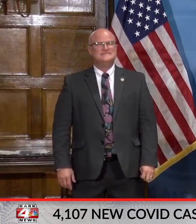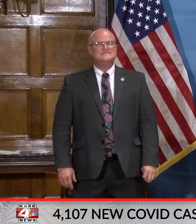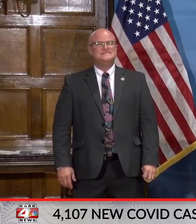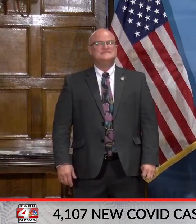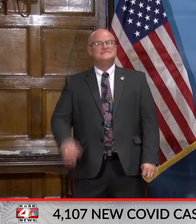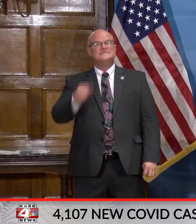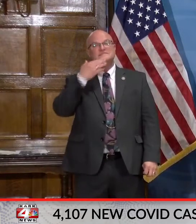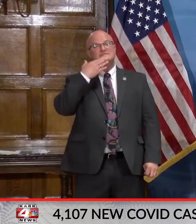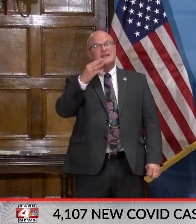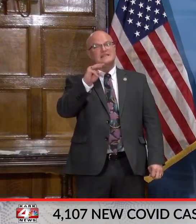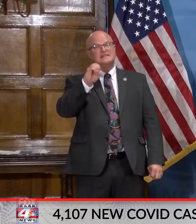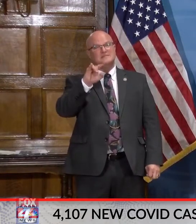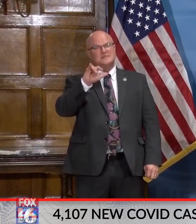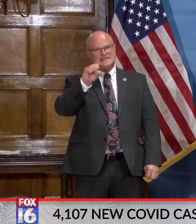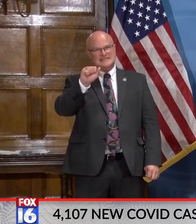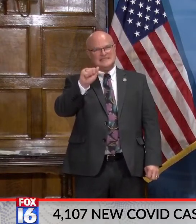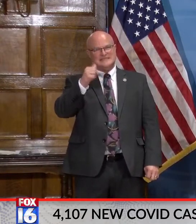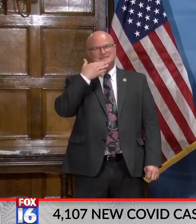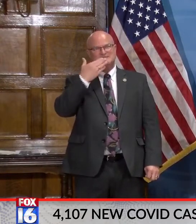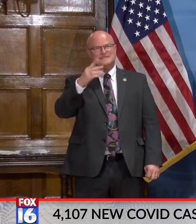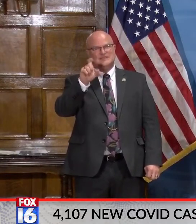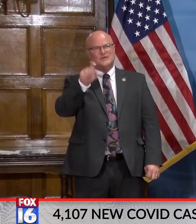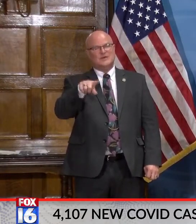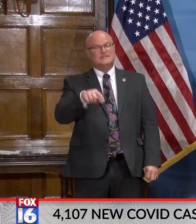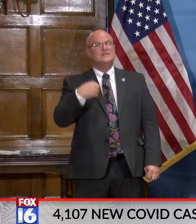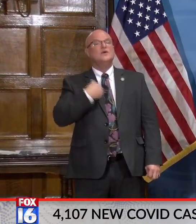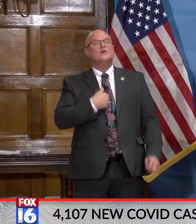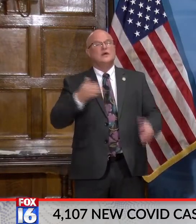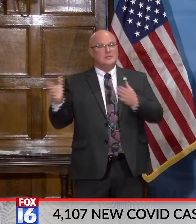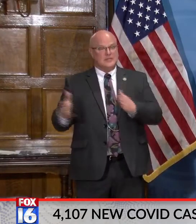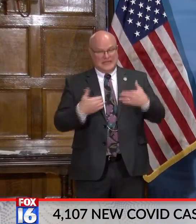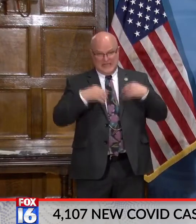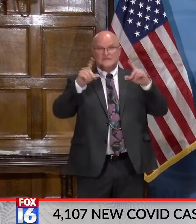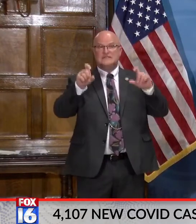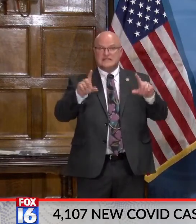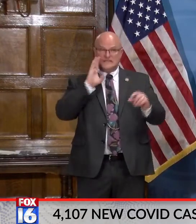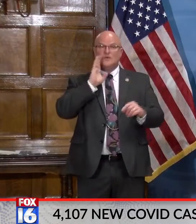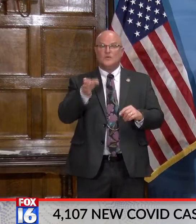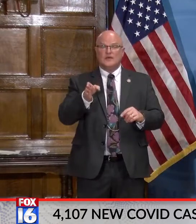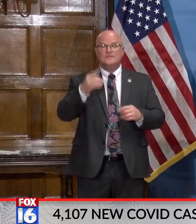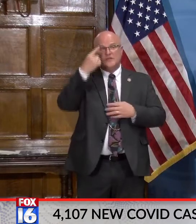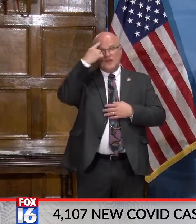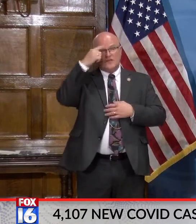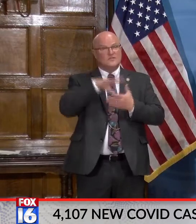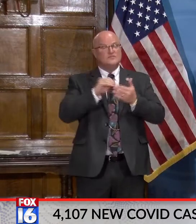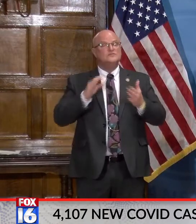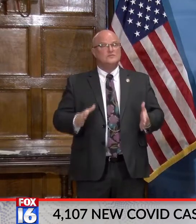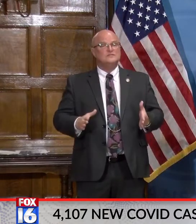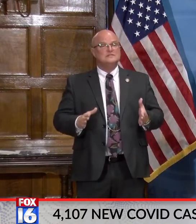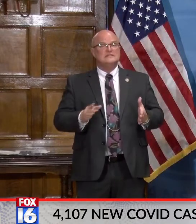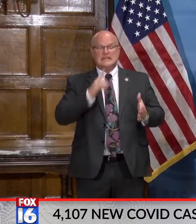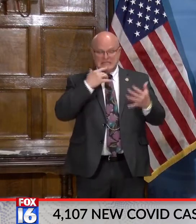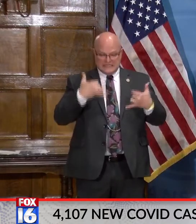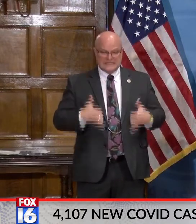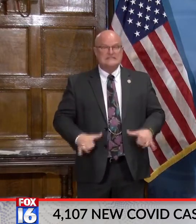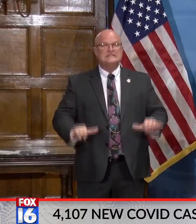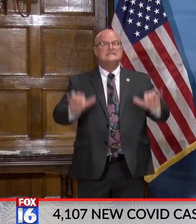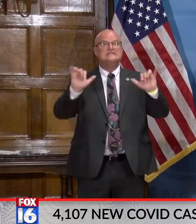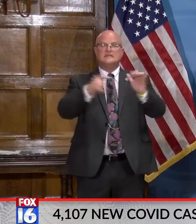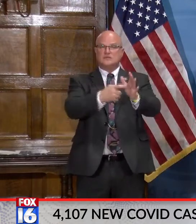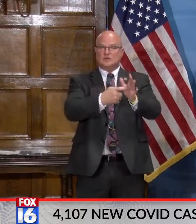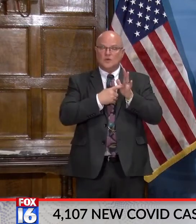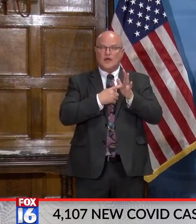So thanks, Melissa. I appreciate that question, and we do intend to have testing for students. It is still